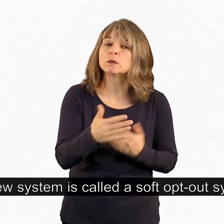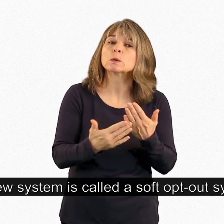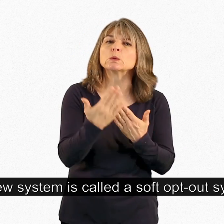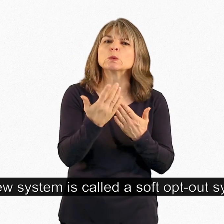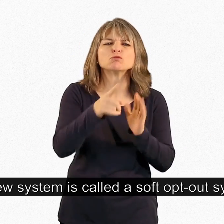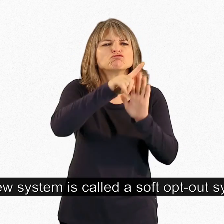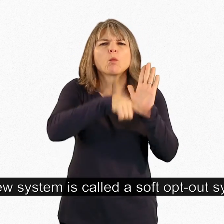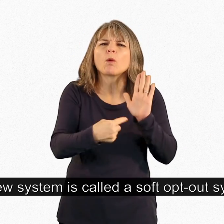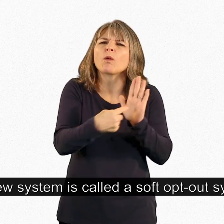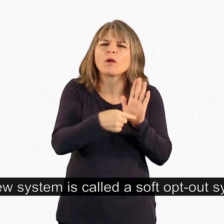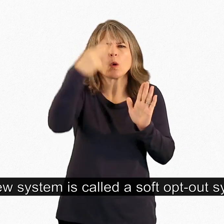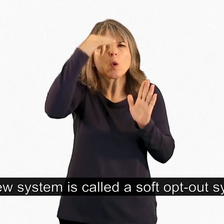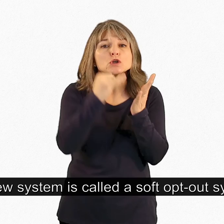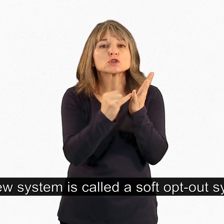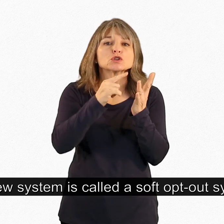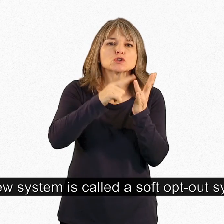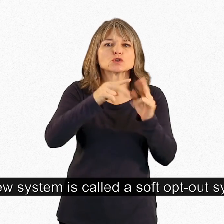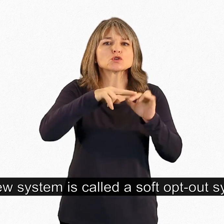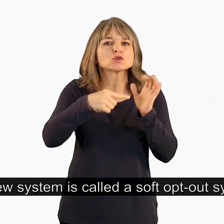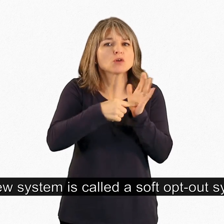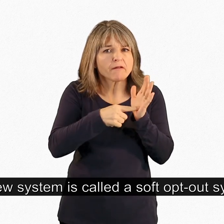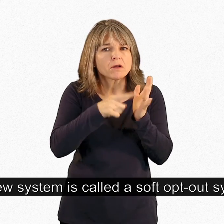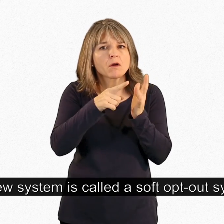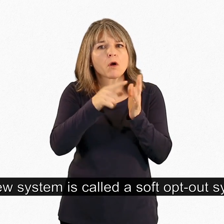The new system is called a soft opt-out system.